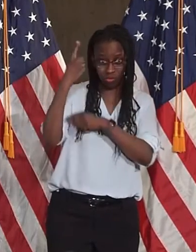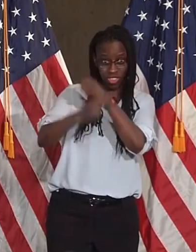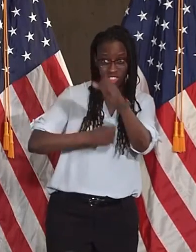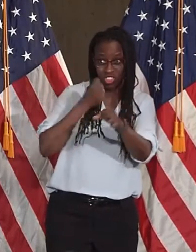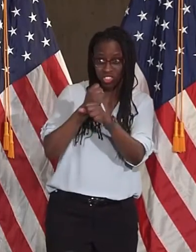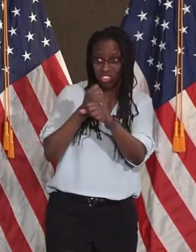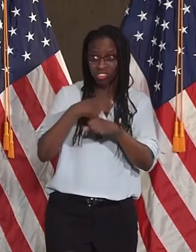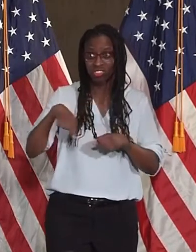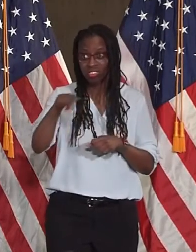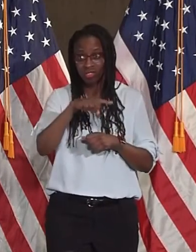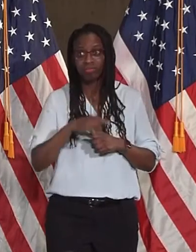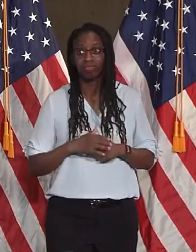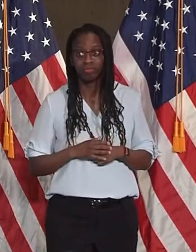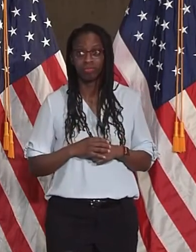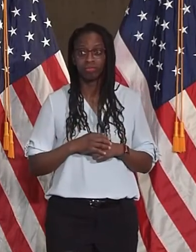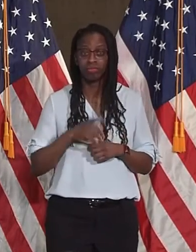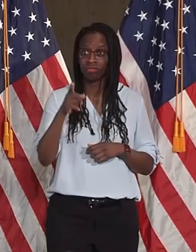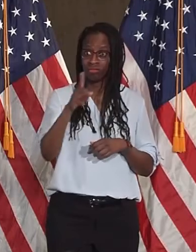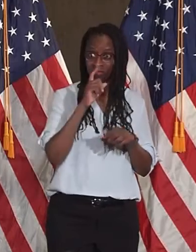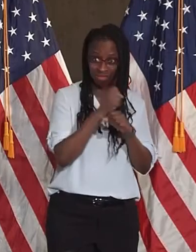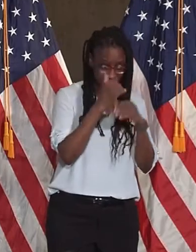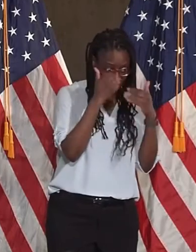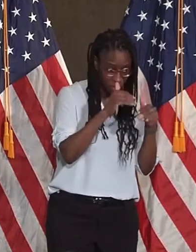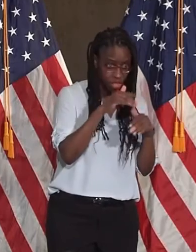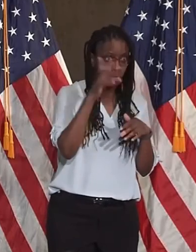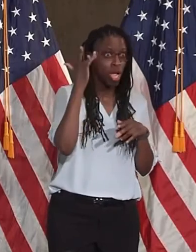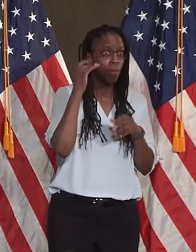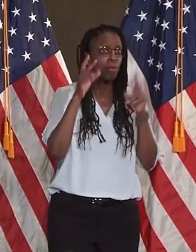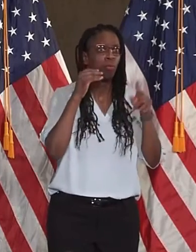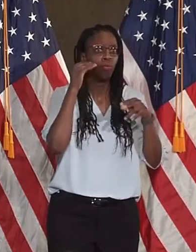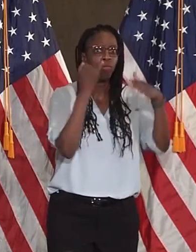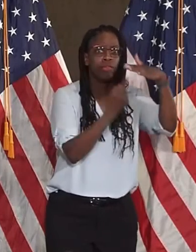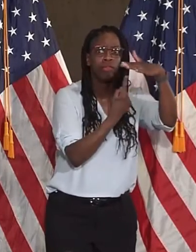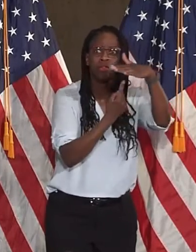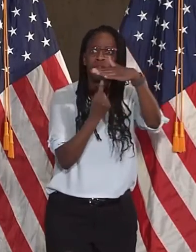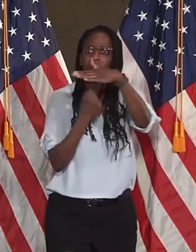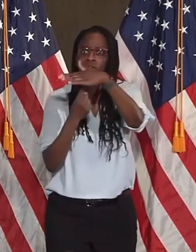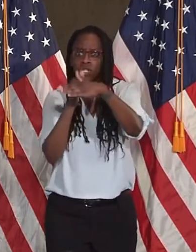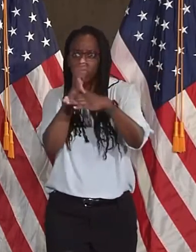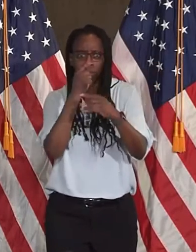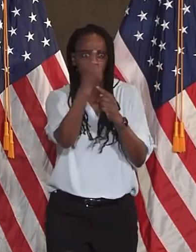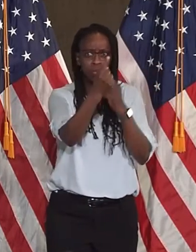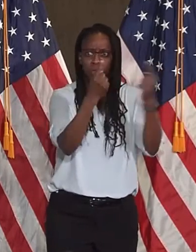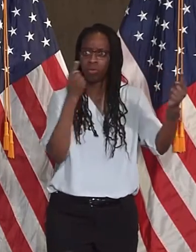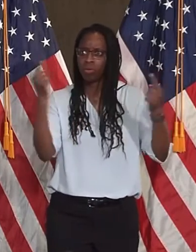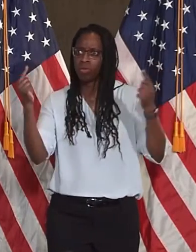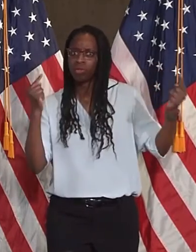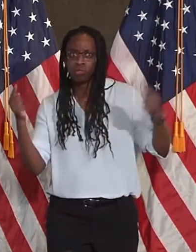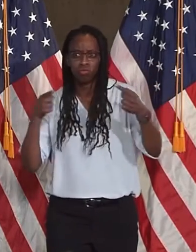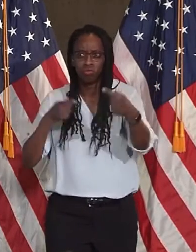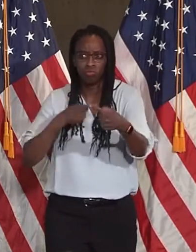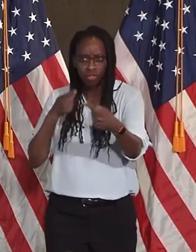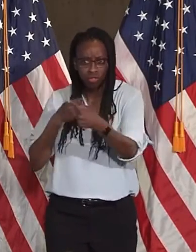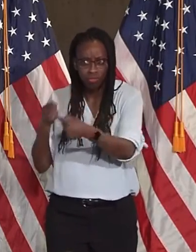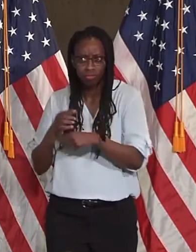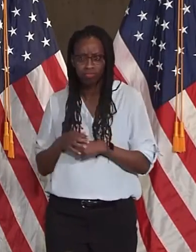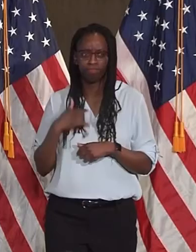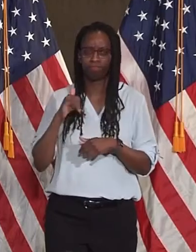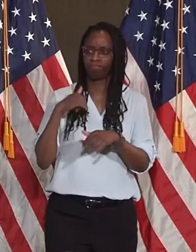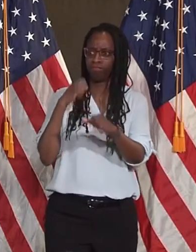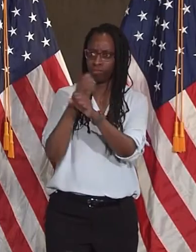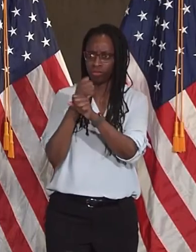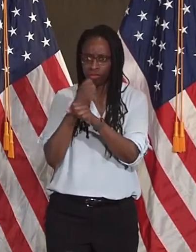worse. We must do everything in our power to support our teachers and ensure every student succeeds.